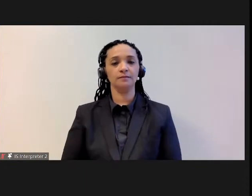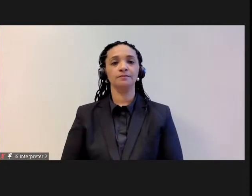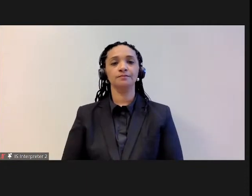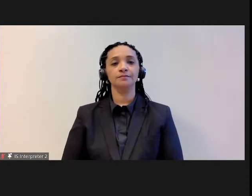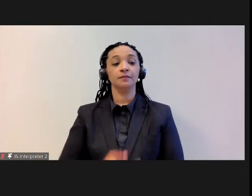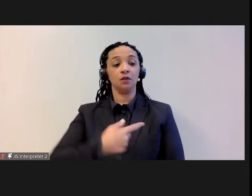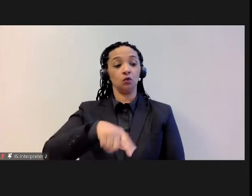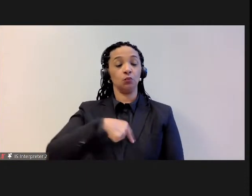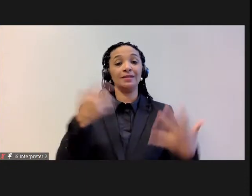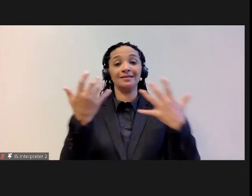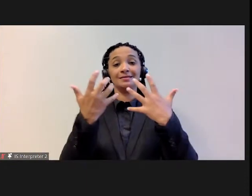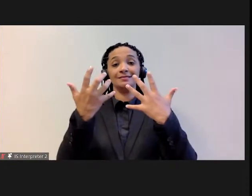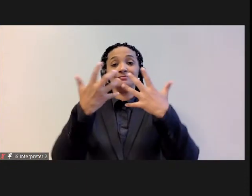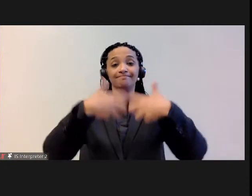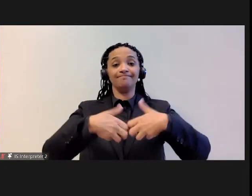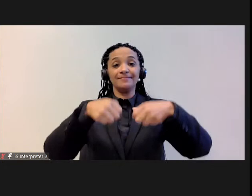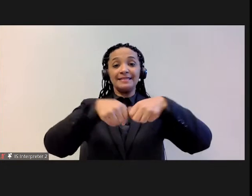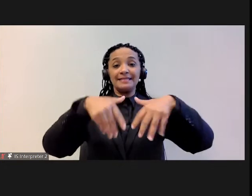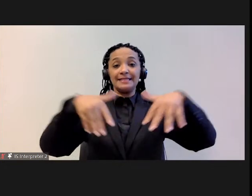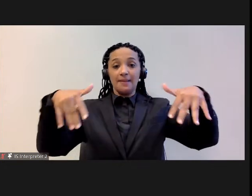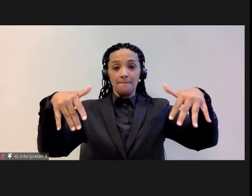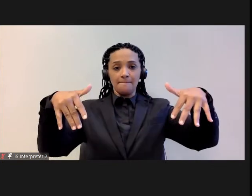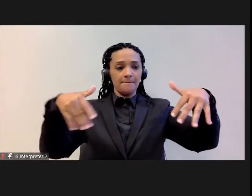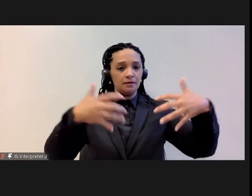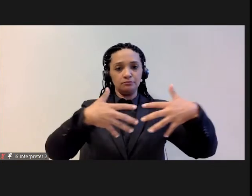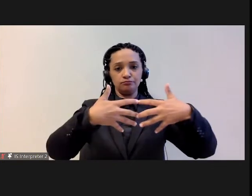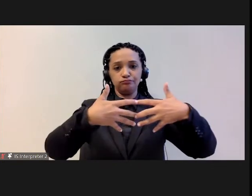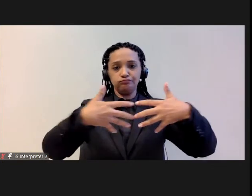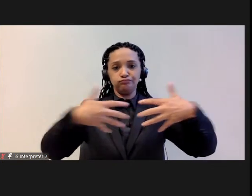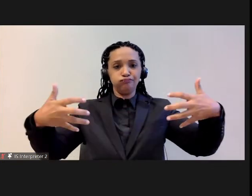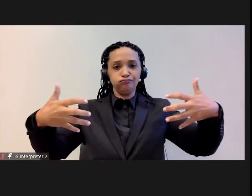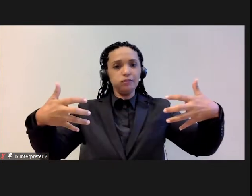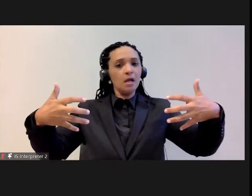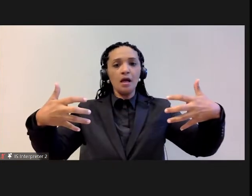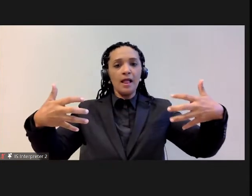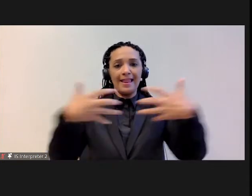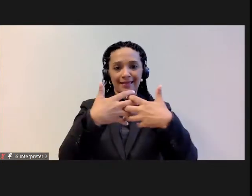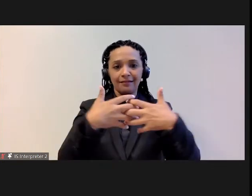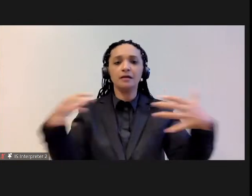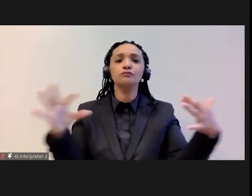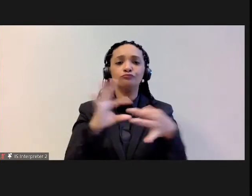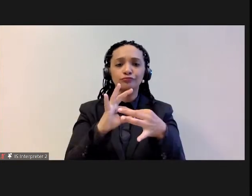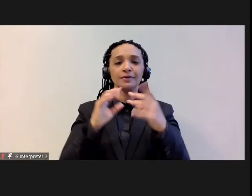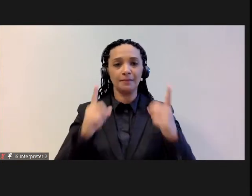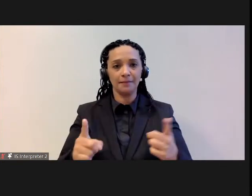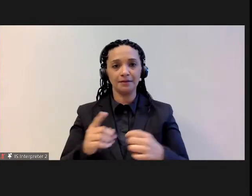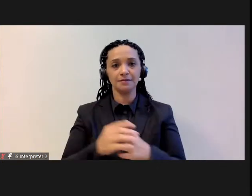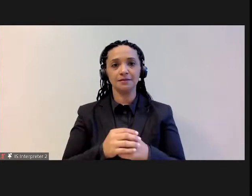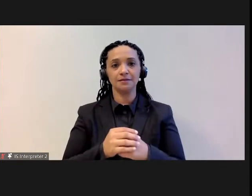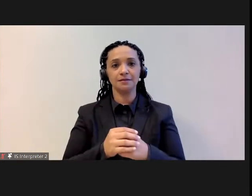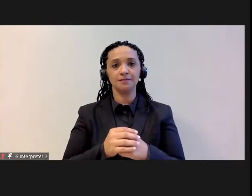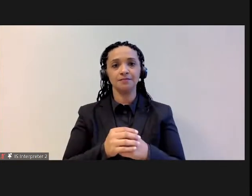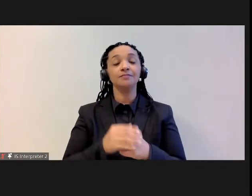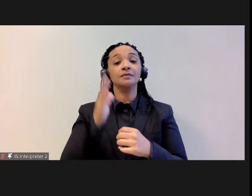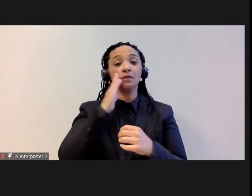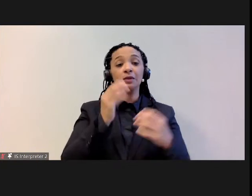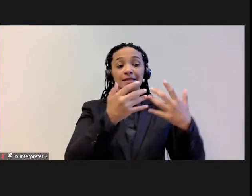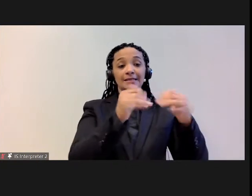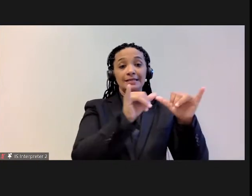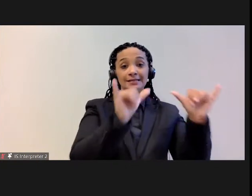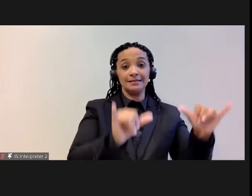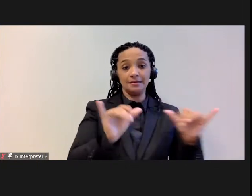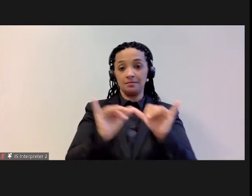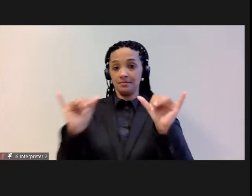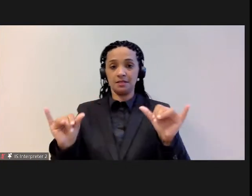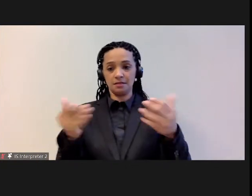systems, something my former colleagues have also mentioned. So the interoperability of data systems is important in this space because